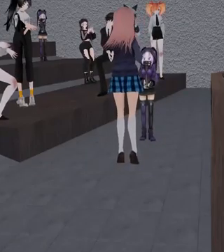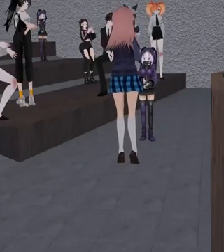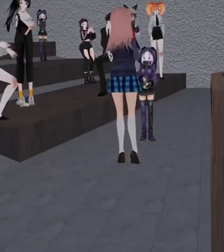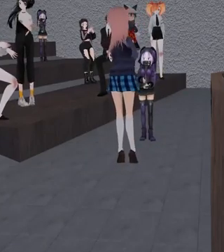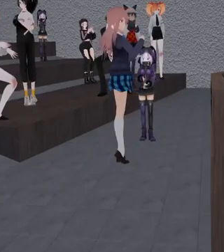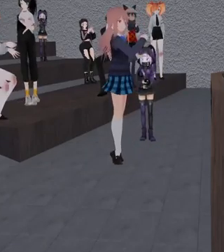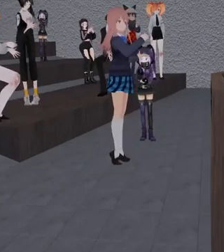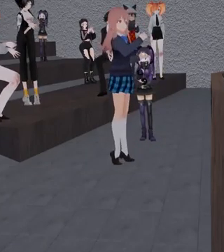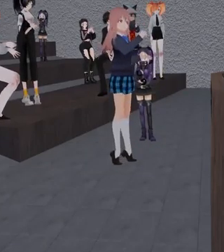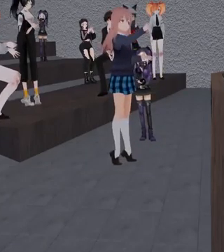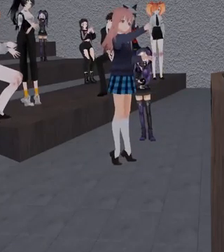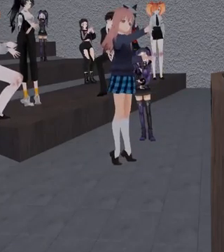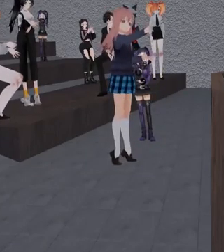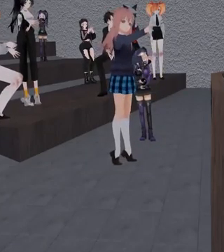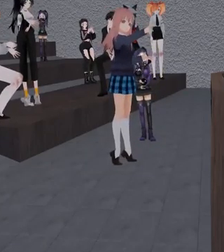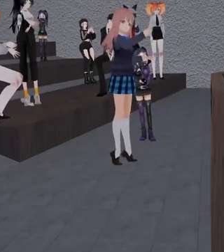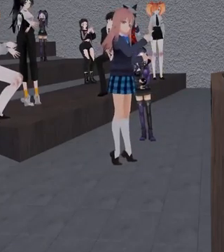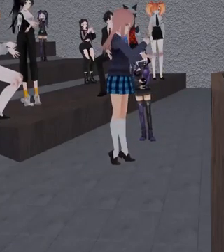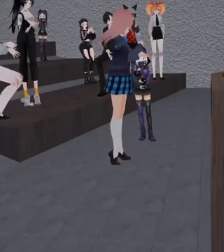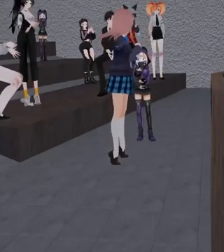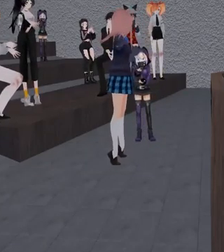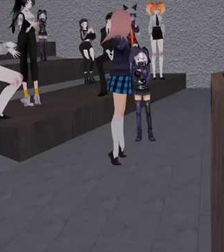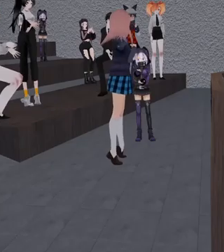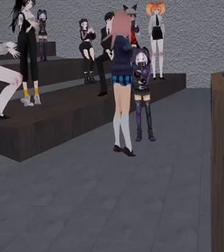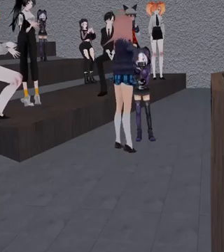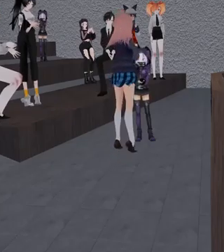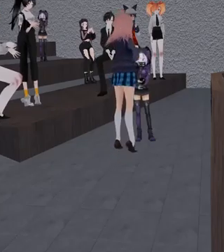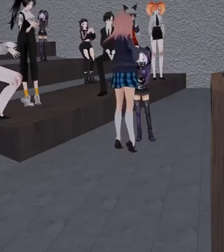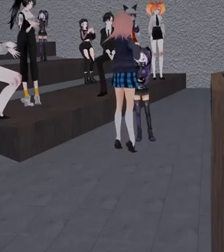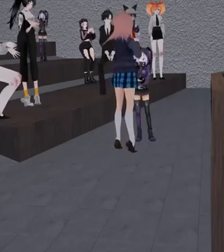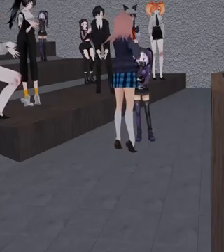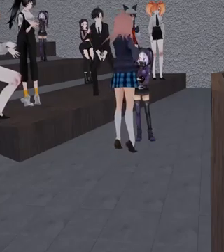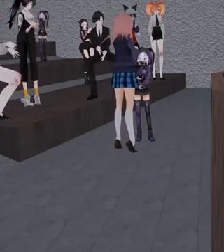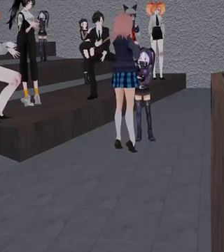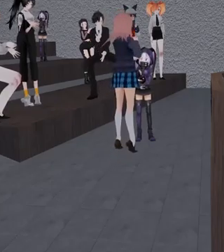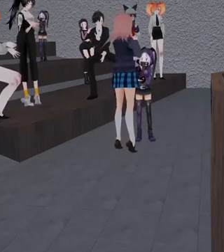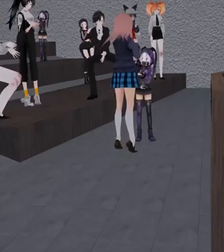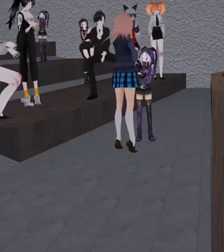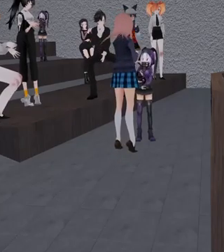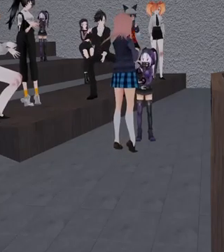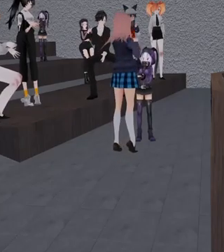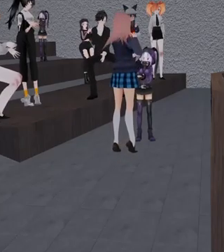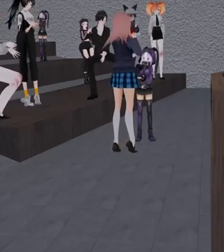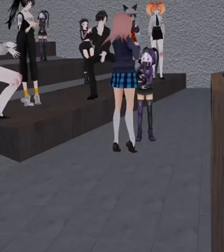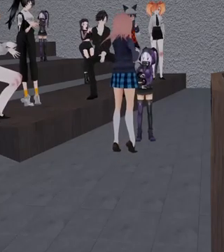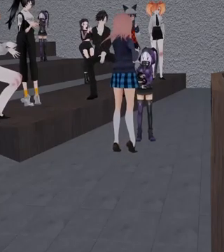this. Yep, rock, paper, scissors. Just yeah, okay, ready? Spelling. Rock, paper, scissors,